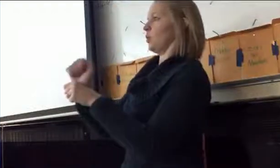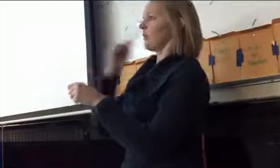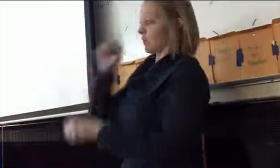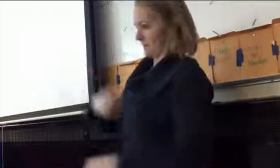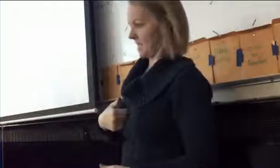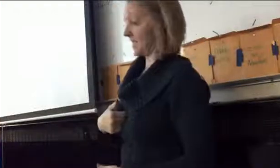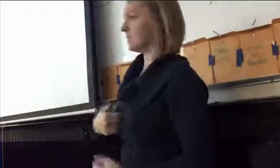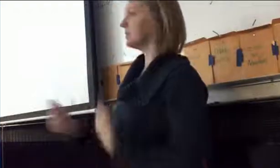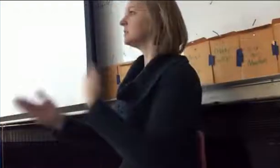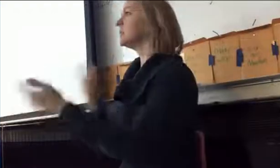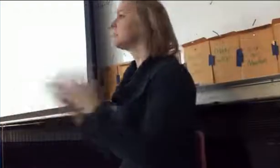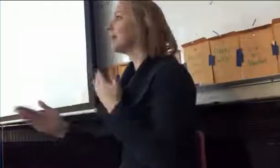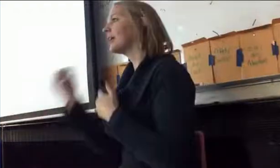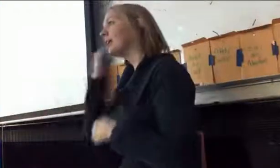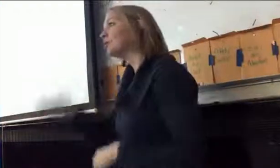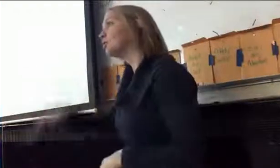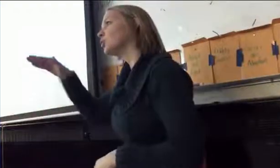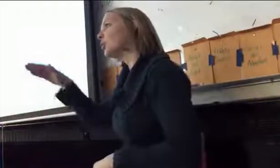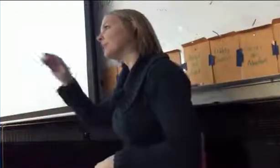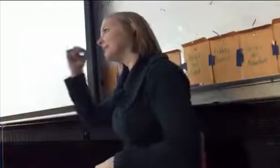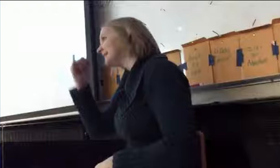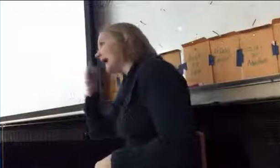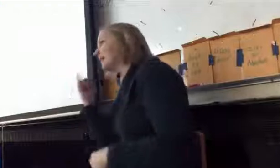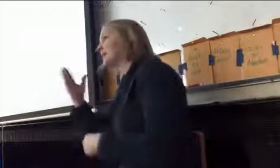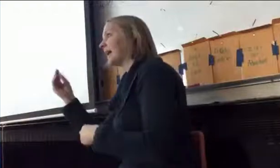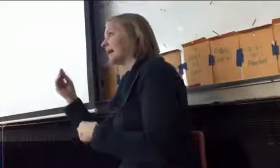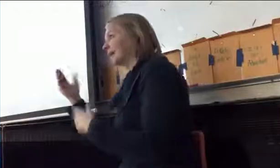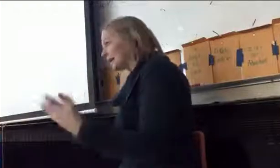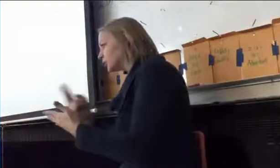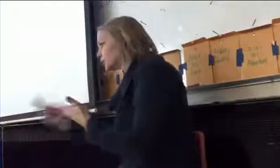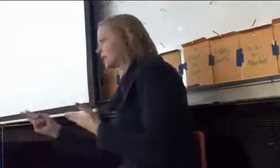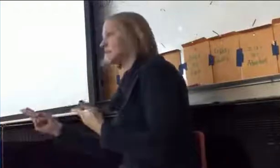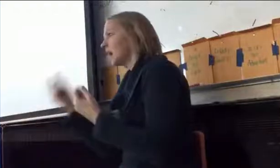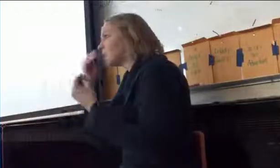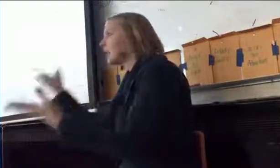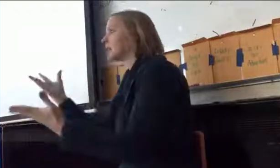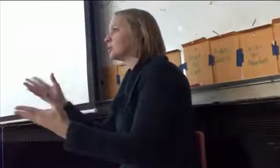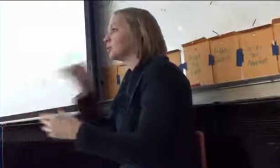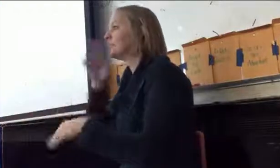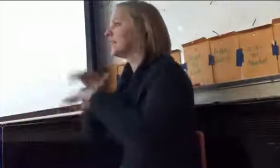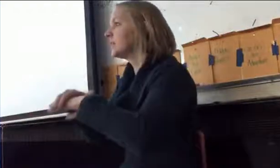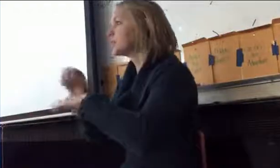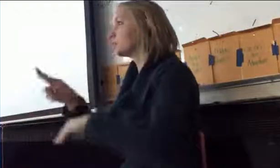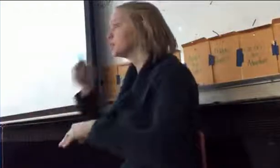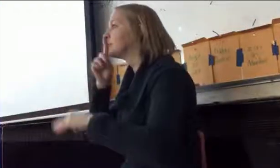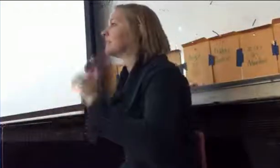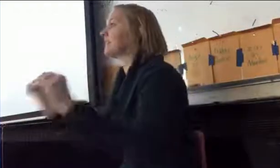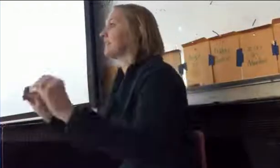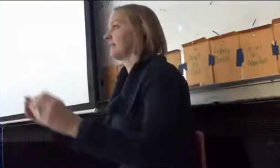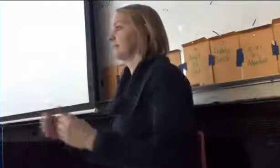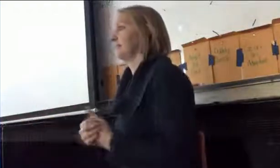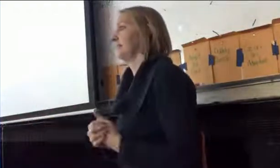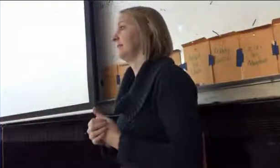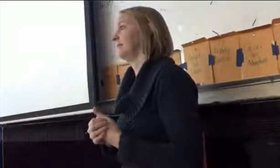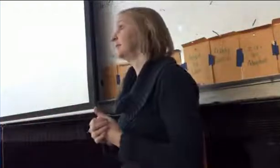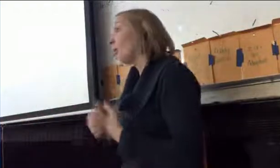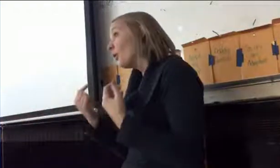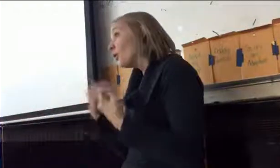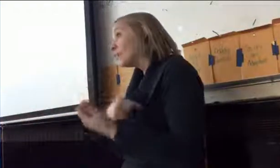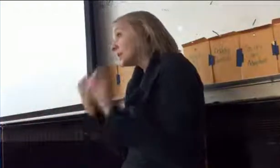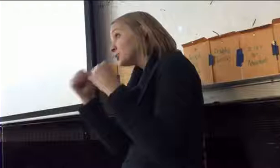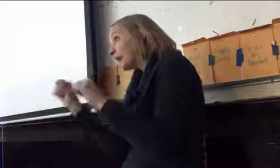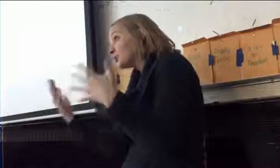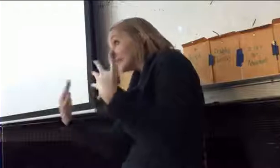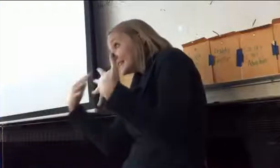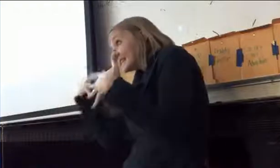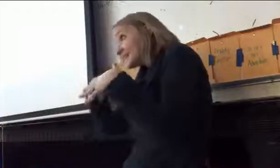factory, doesn't matter if you grew up Italian, you've only been here 2 weeks, you're going to speak English or you're not going to speak at all. What happens is we attempted to